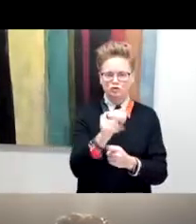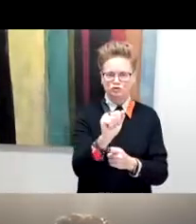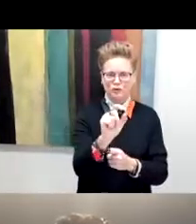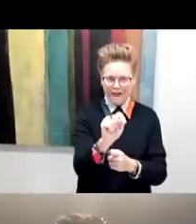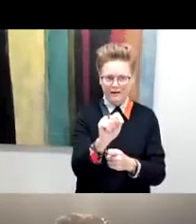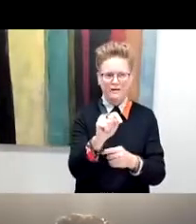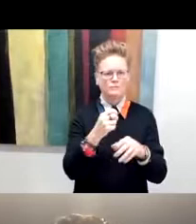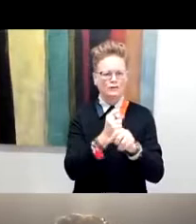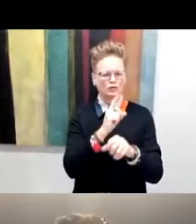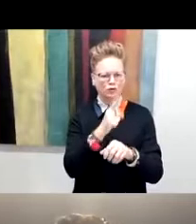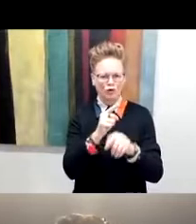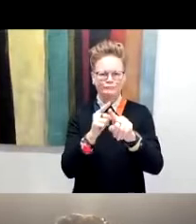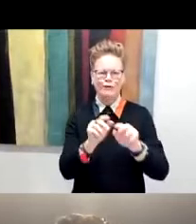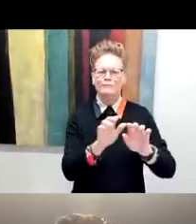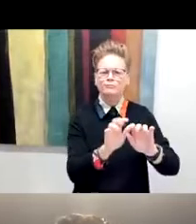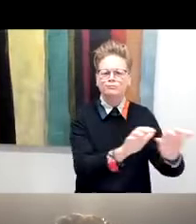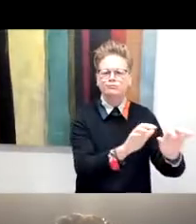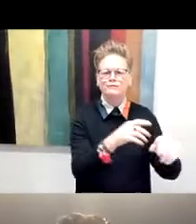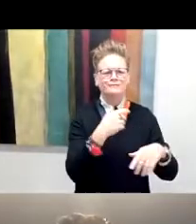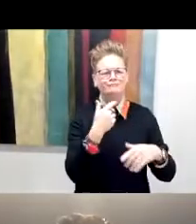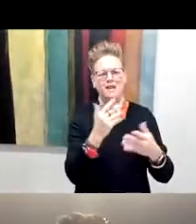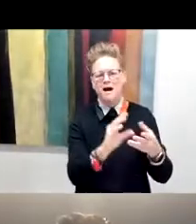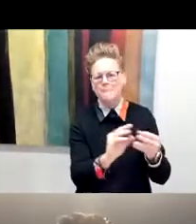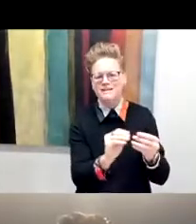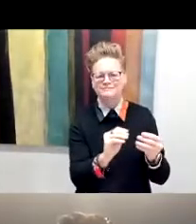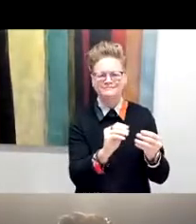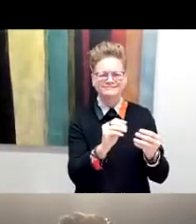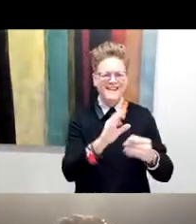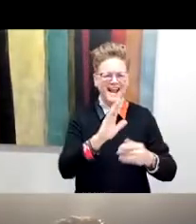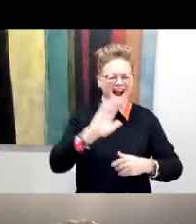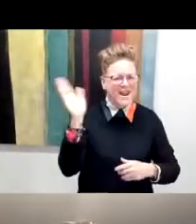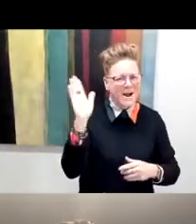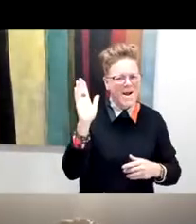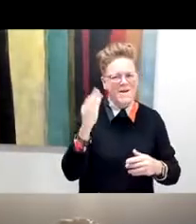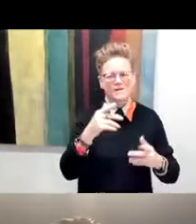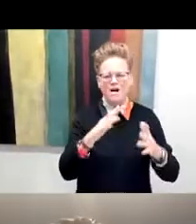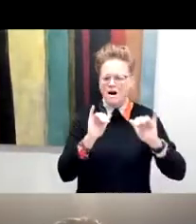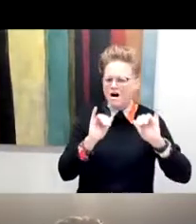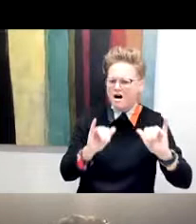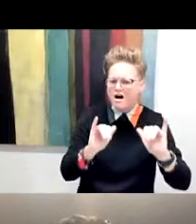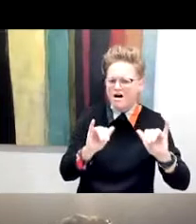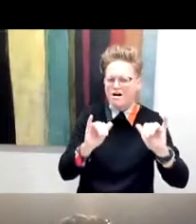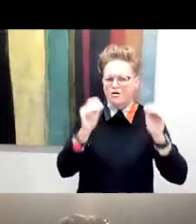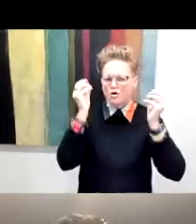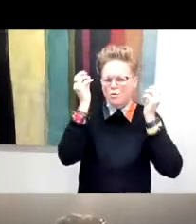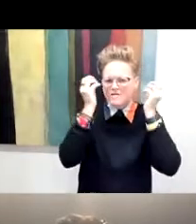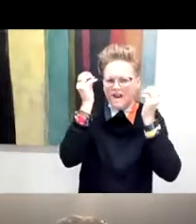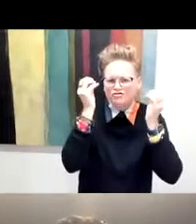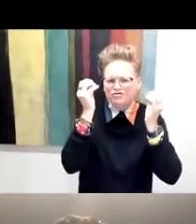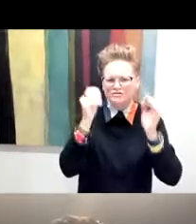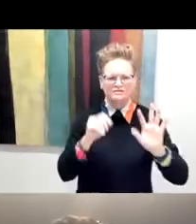and Q&A. And in the chat, make sure you type in any comments or just say hi,